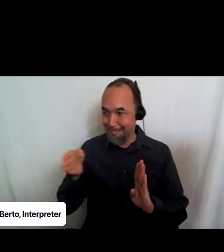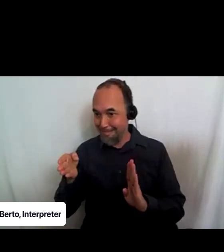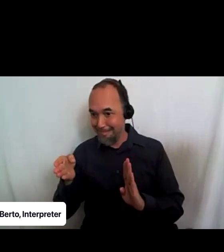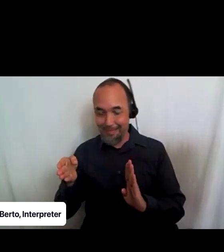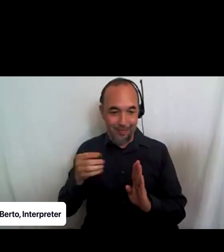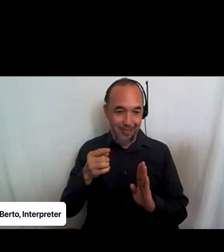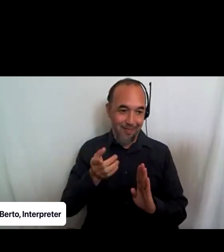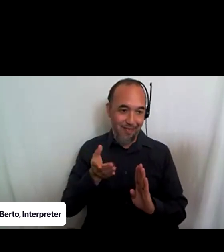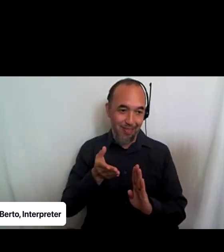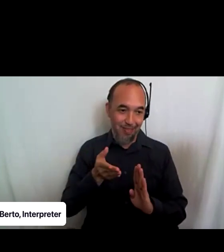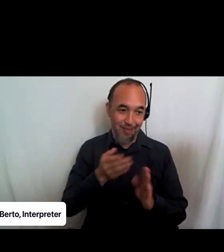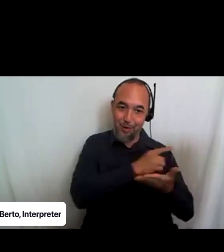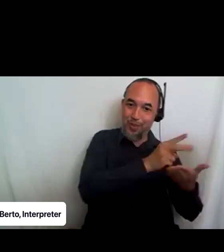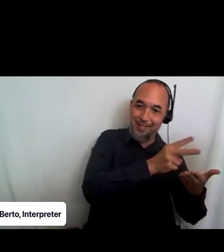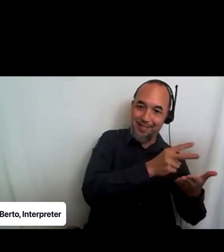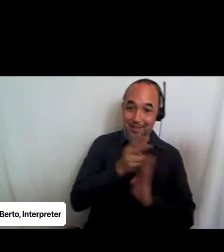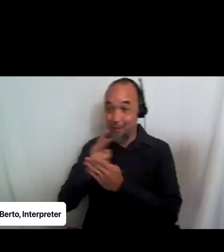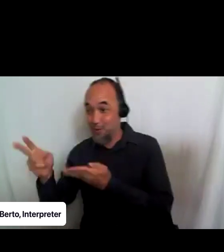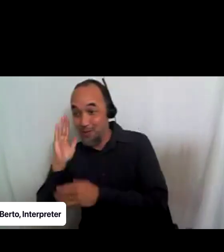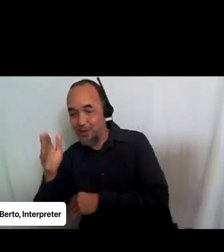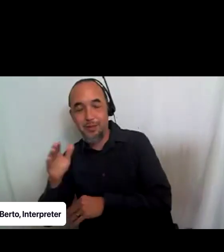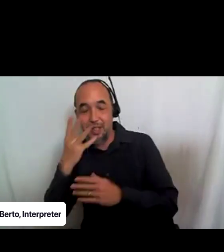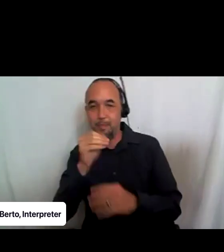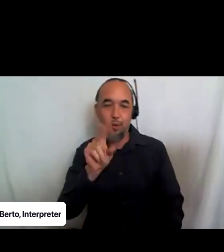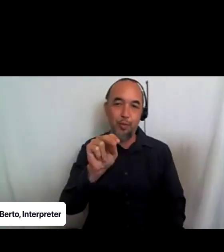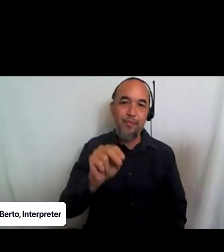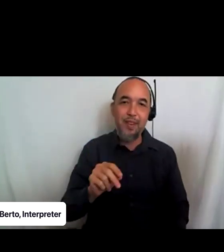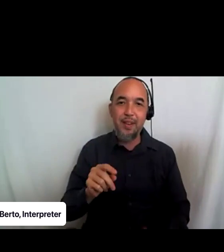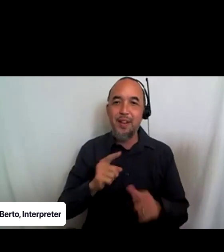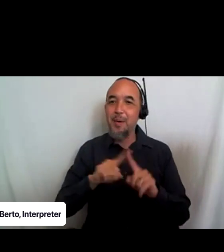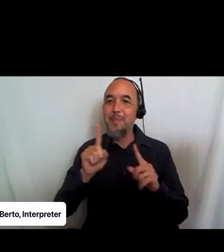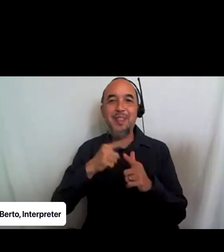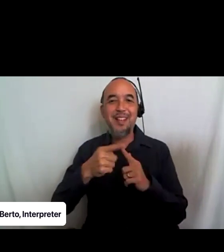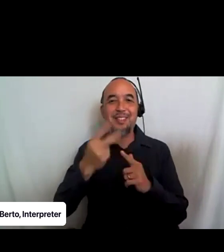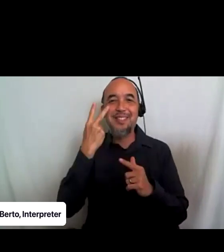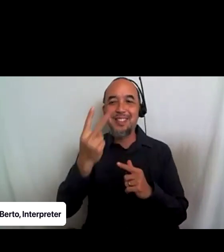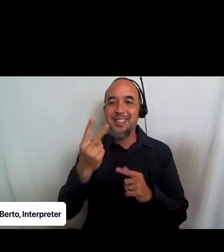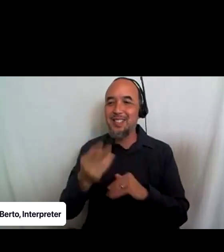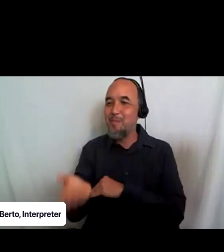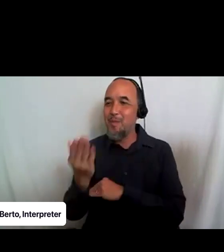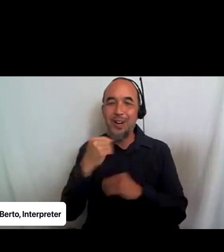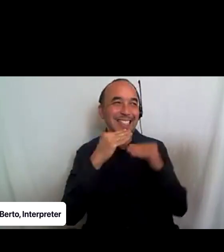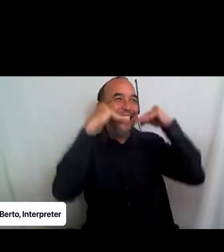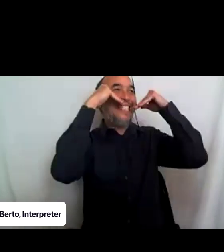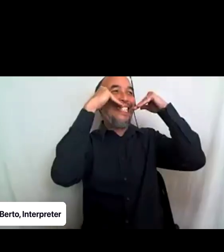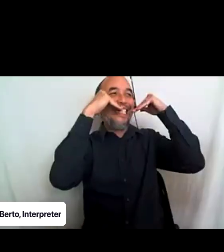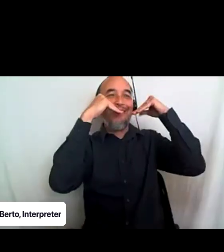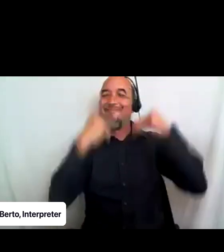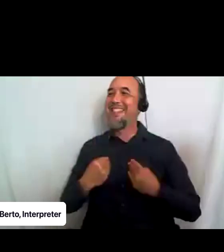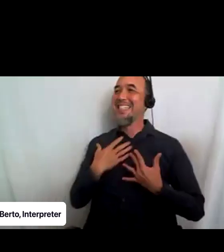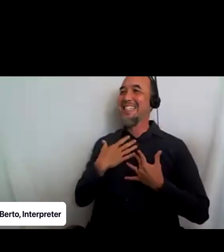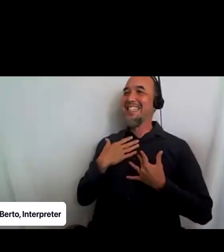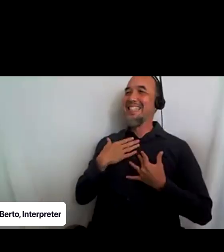teething. But it's just part of it, man. And then you see that smile in the morning and it just gives you the energy to go again. So yeah, I love being a